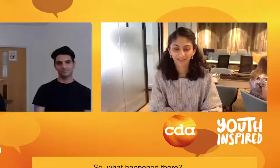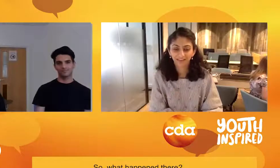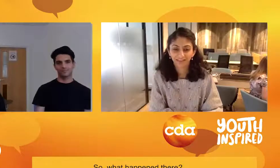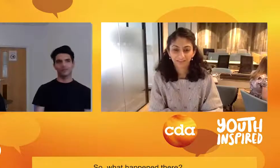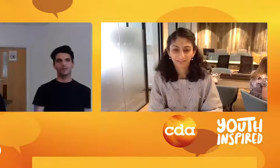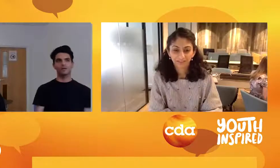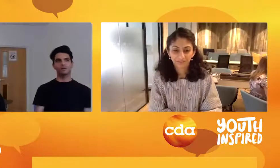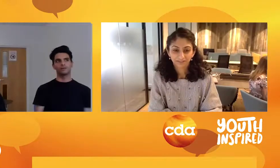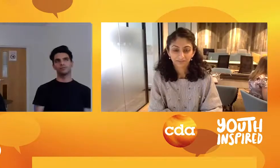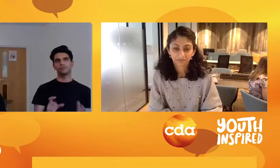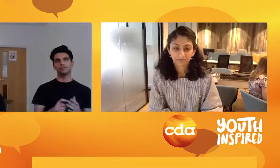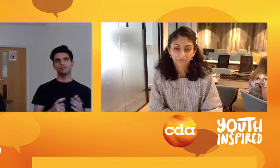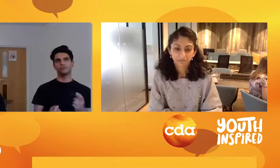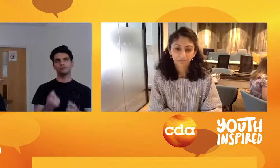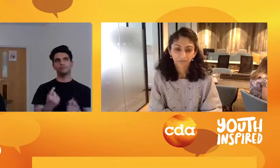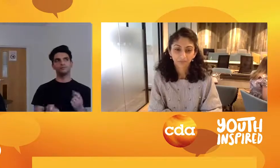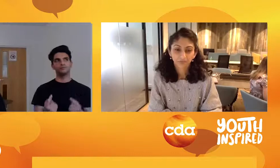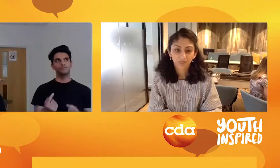So what happened there?